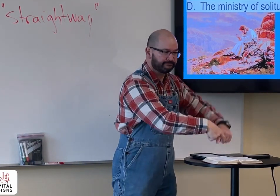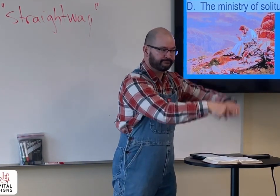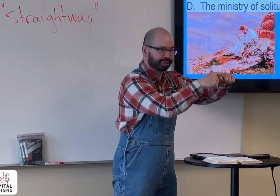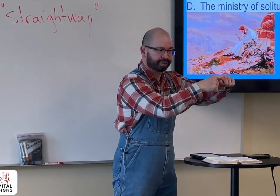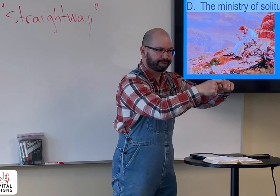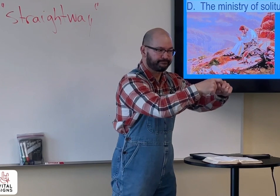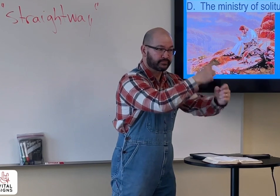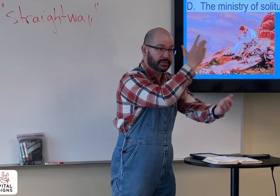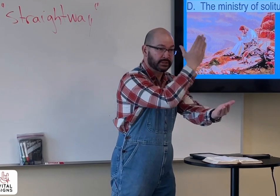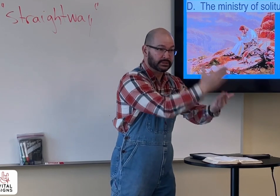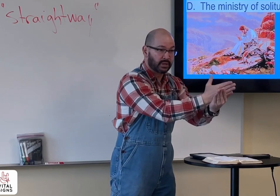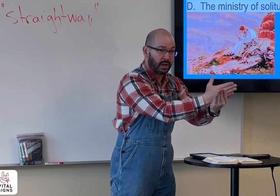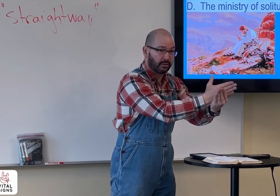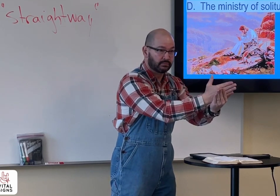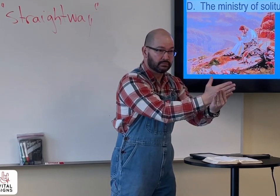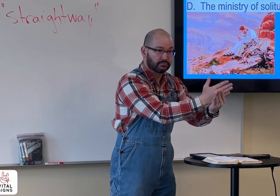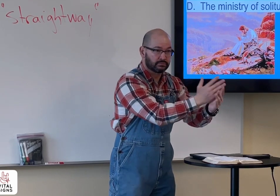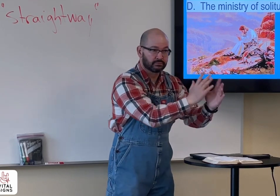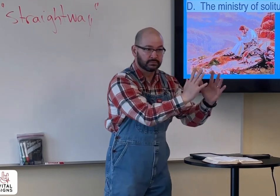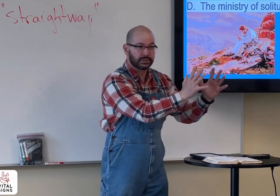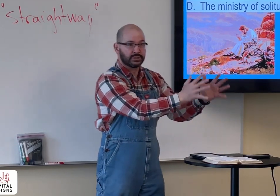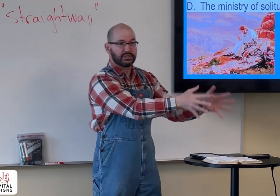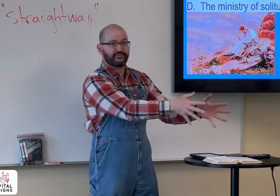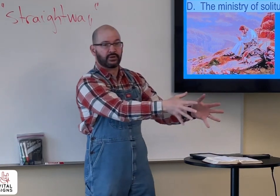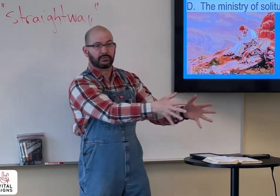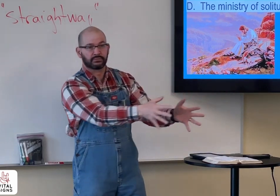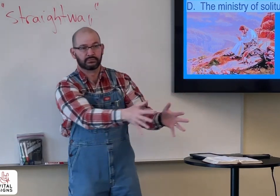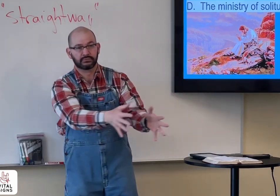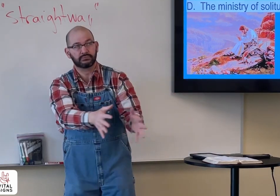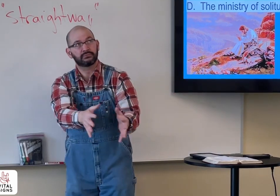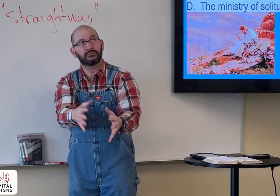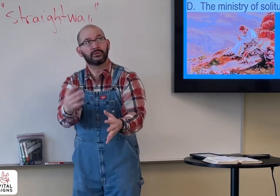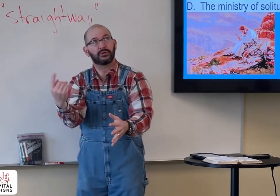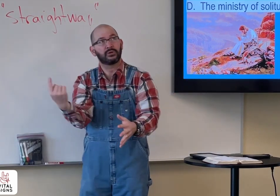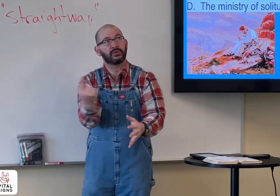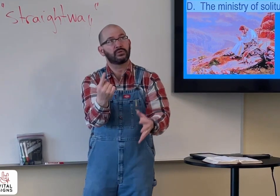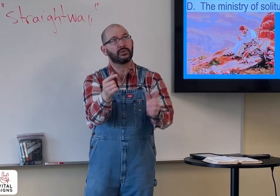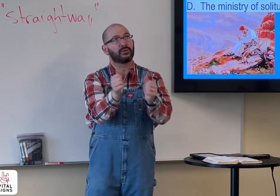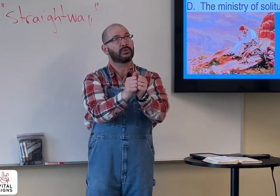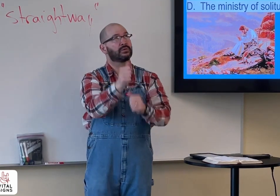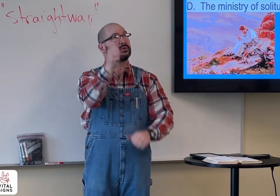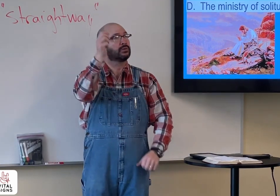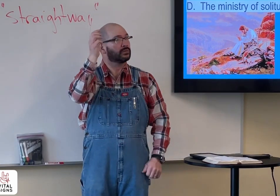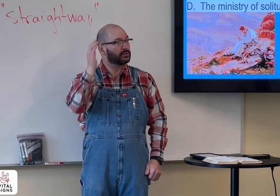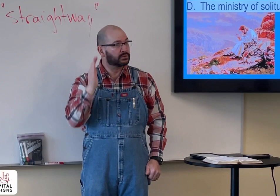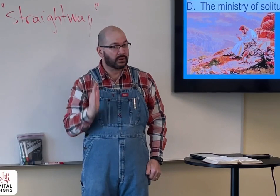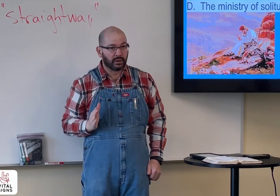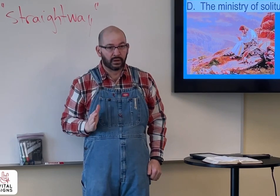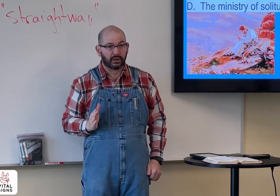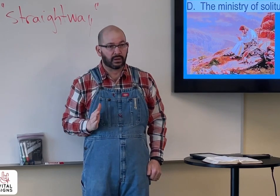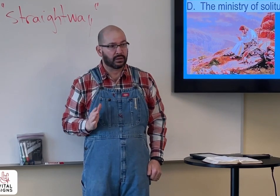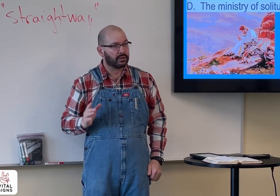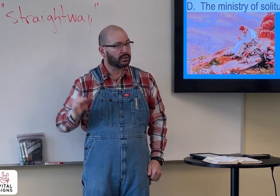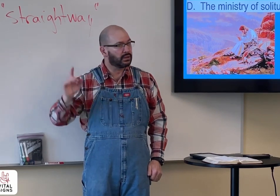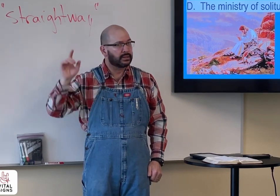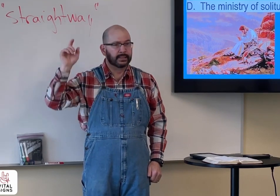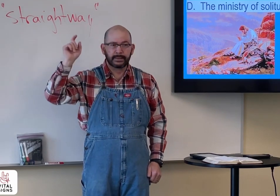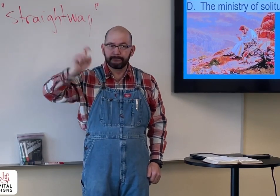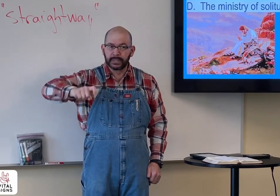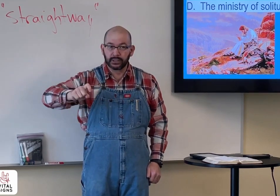They need to put a bookmark in it, stop, leave their ministry, and be alone with God,